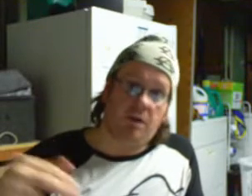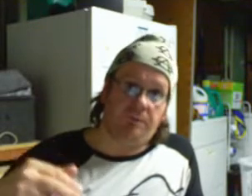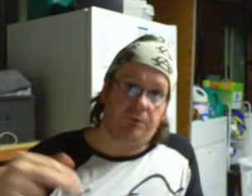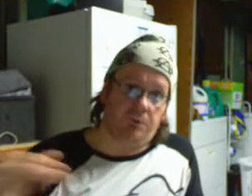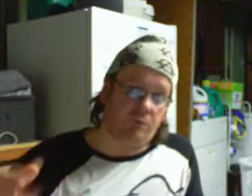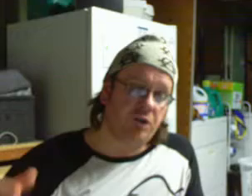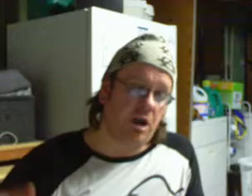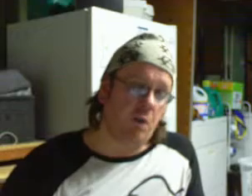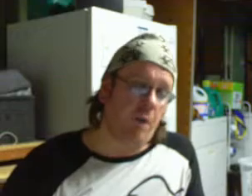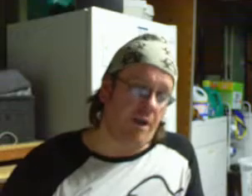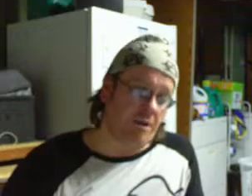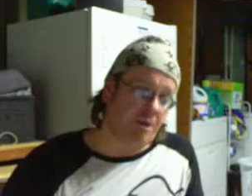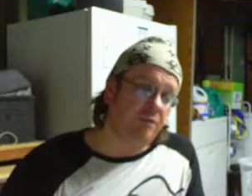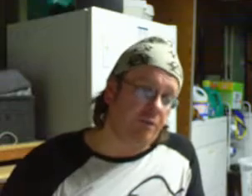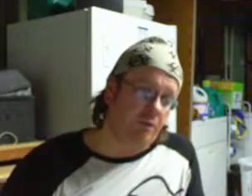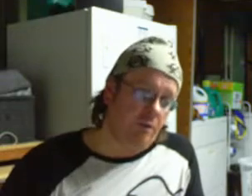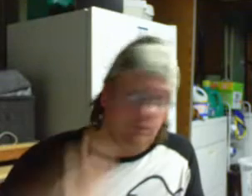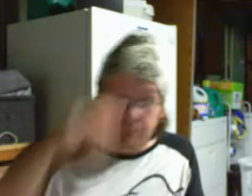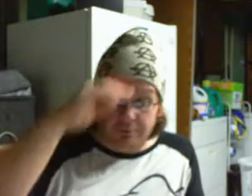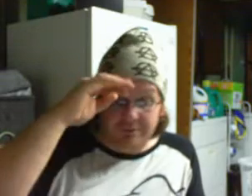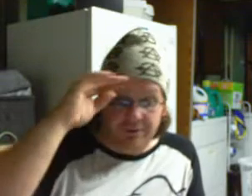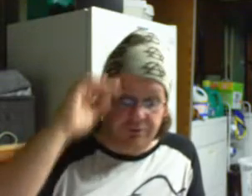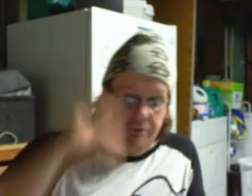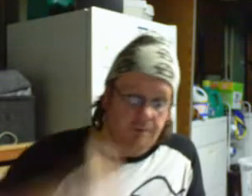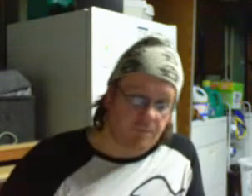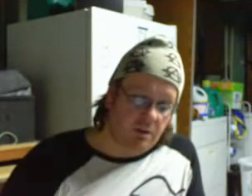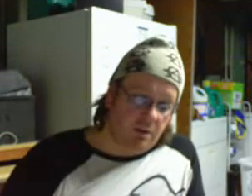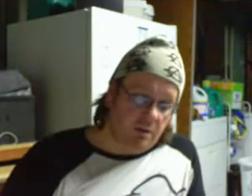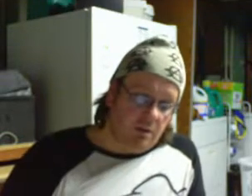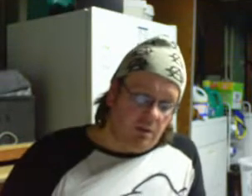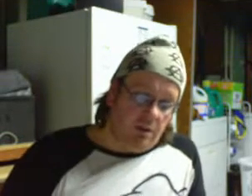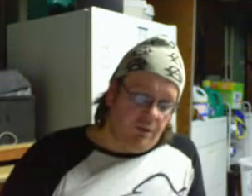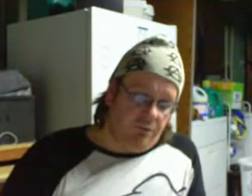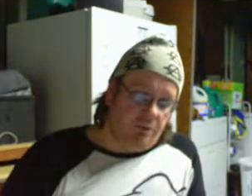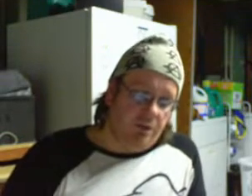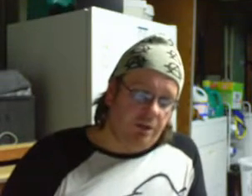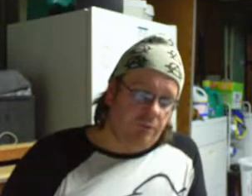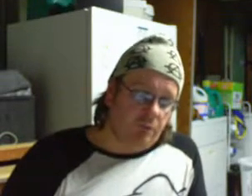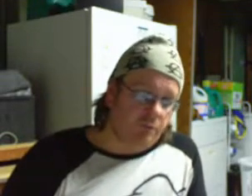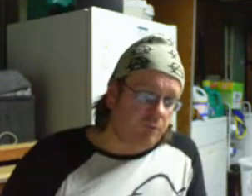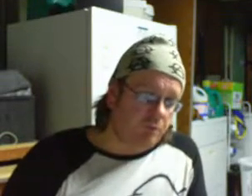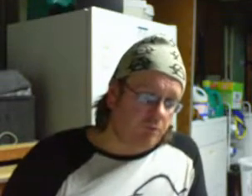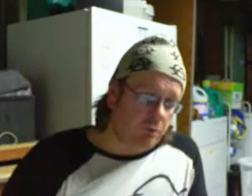of Yahweh, even in 1 Kings here. And the next verse, verse 33,